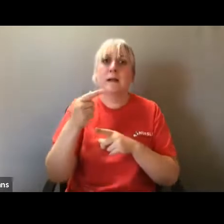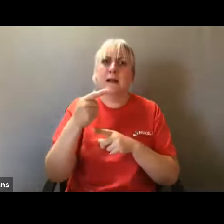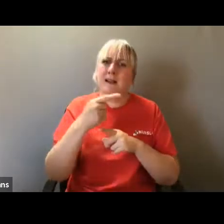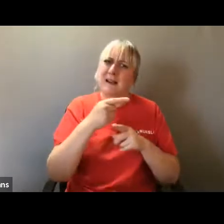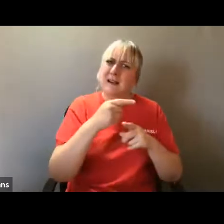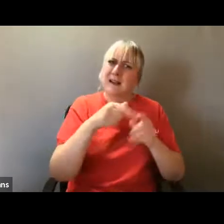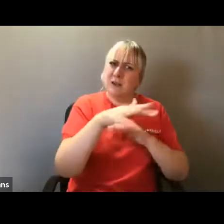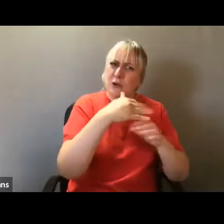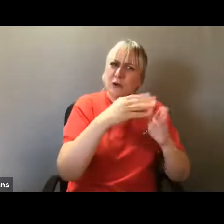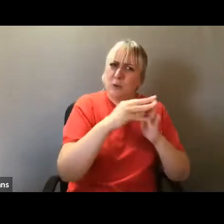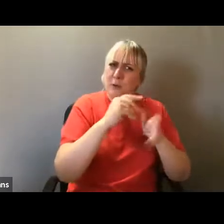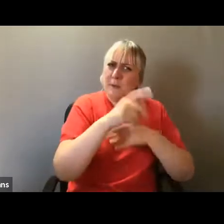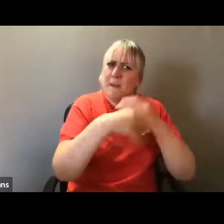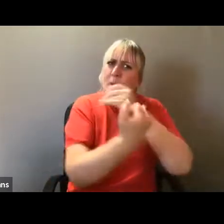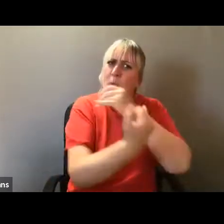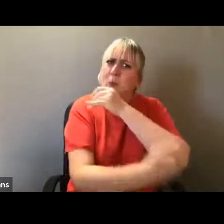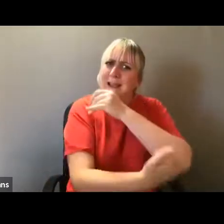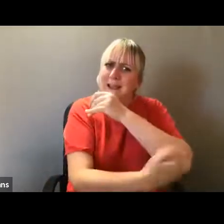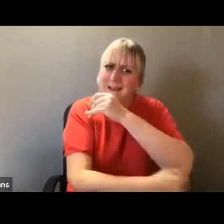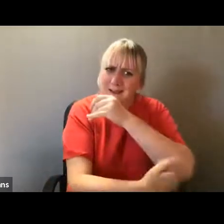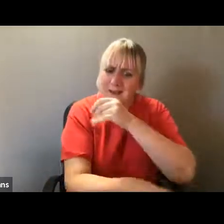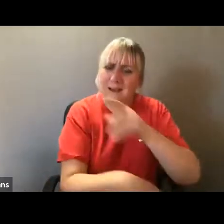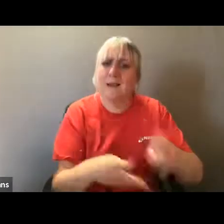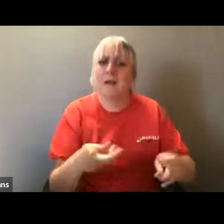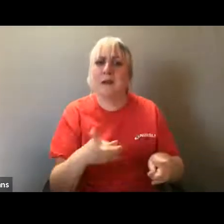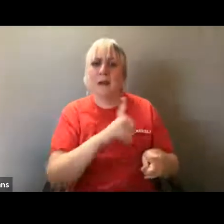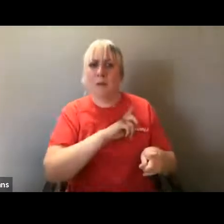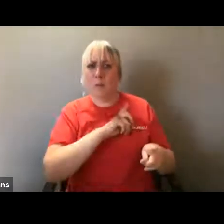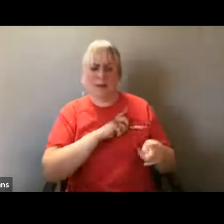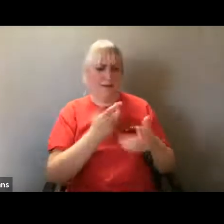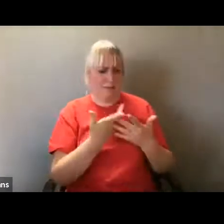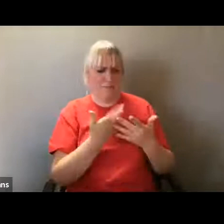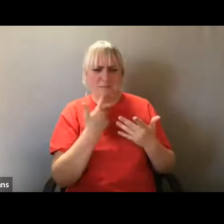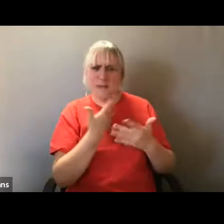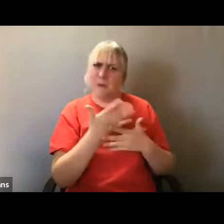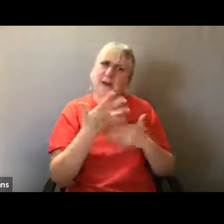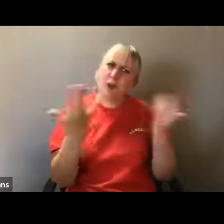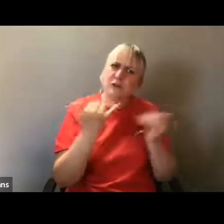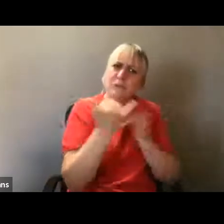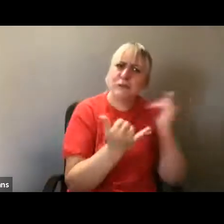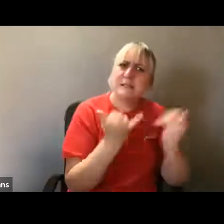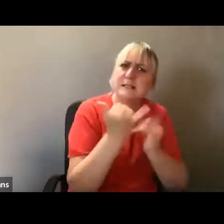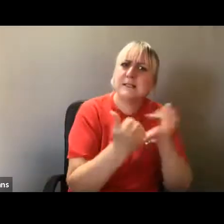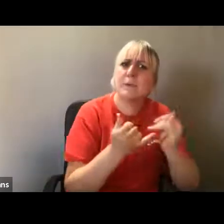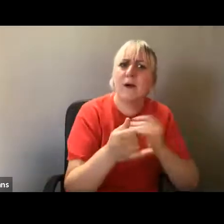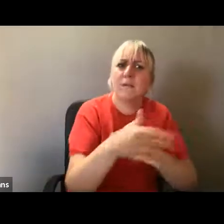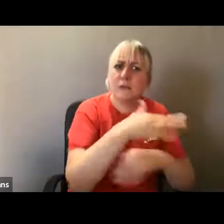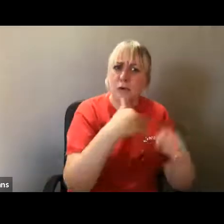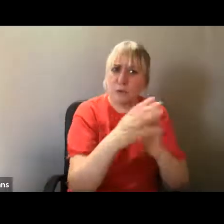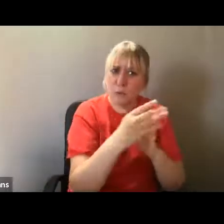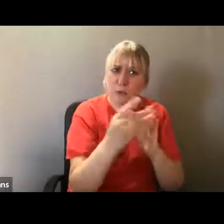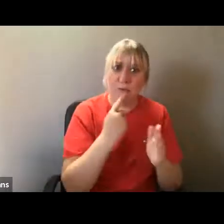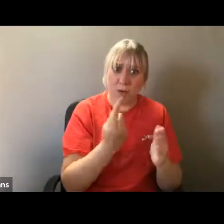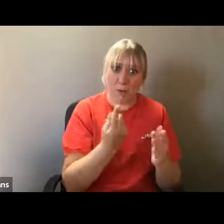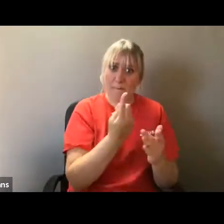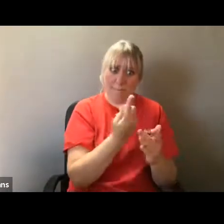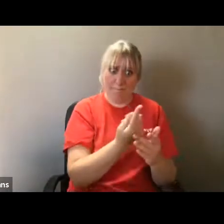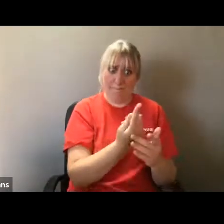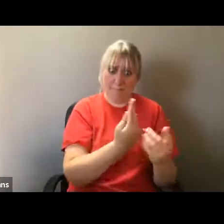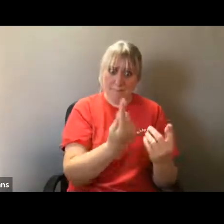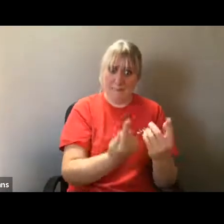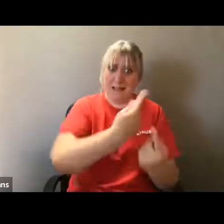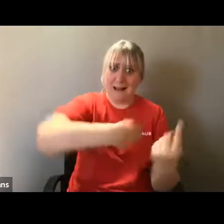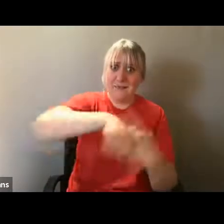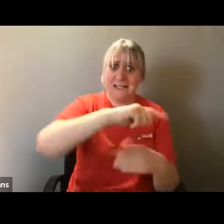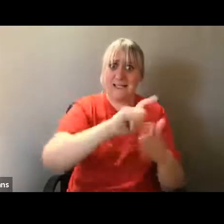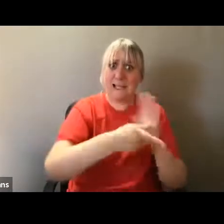weaker. This was due, on the one hand, to criticisms of the social model by disabled people ourselves, who didn't find it something